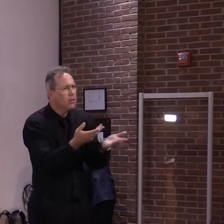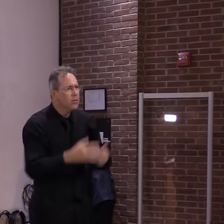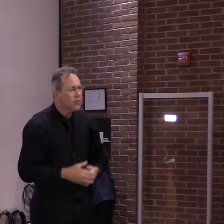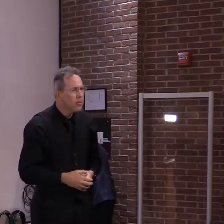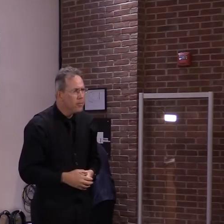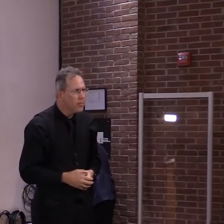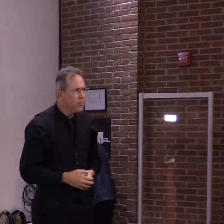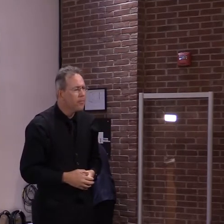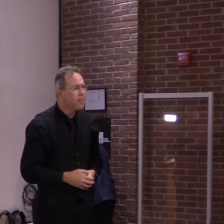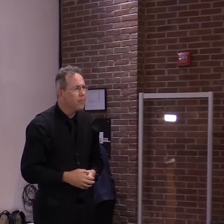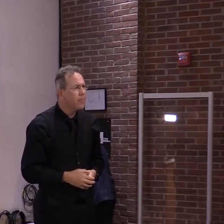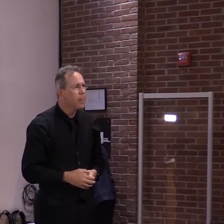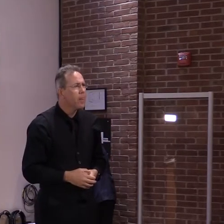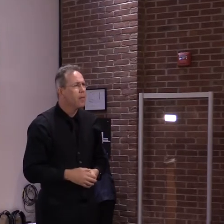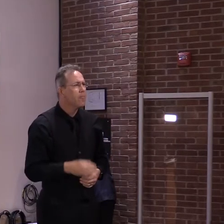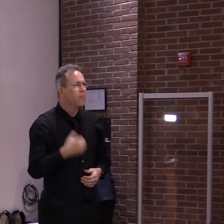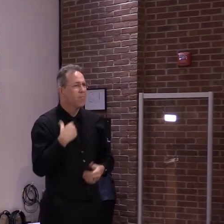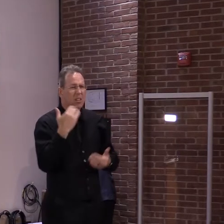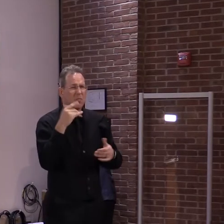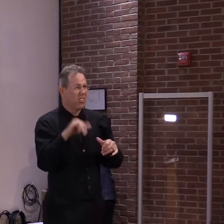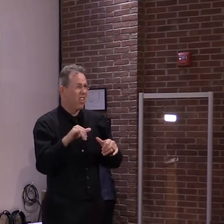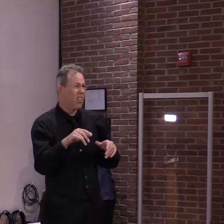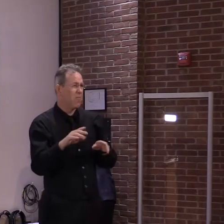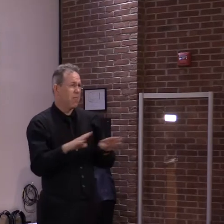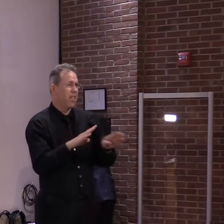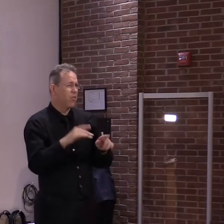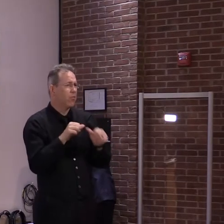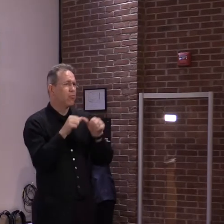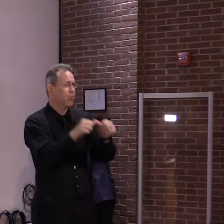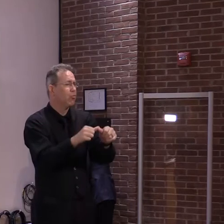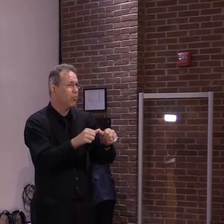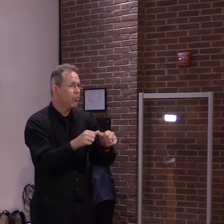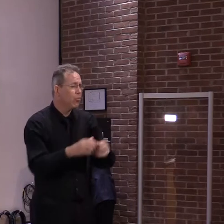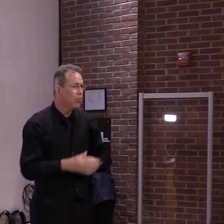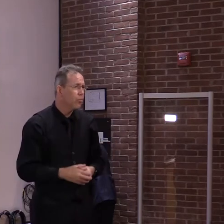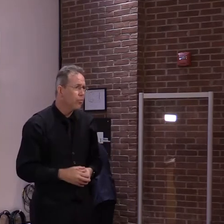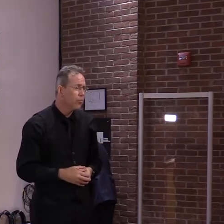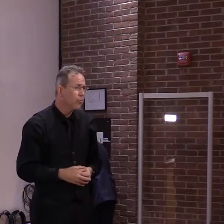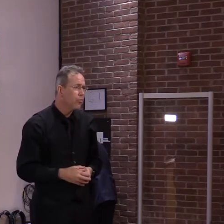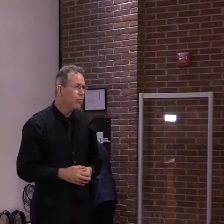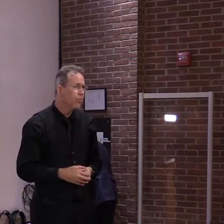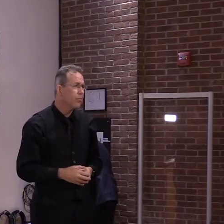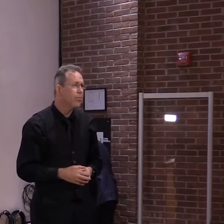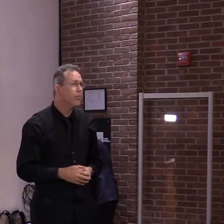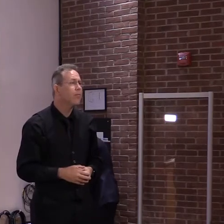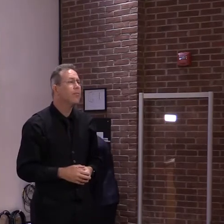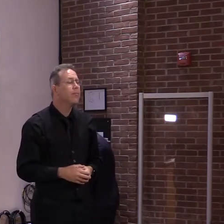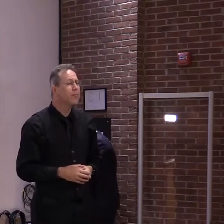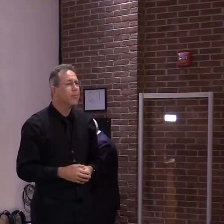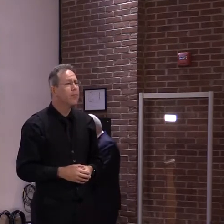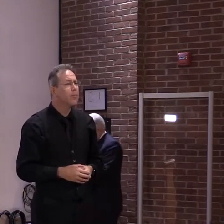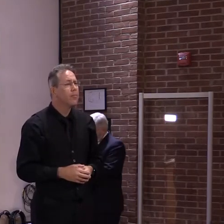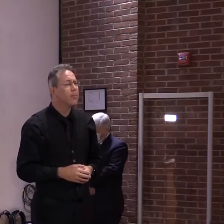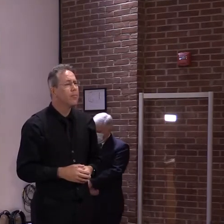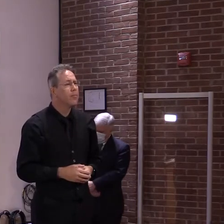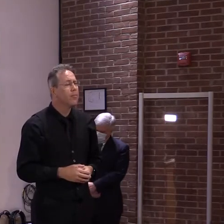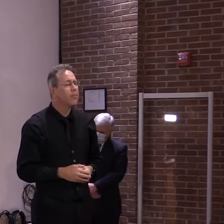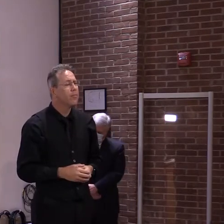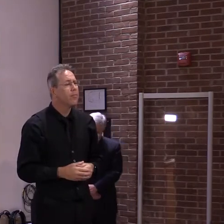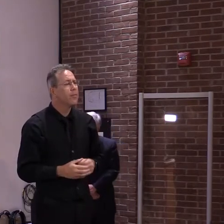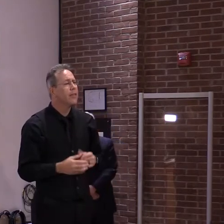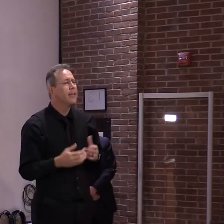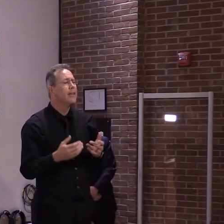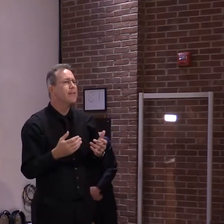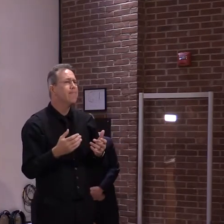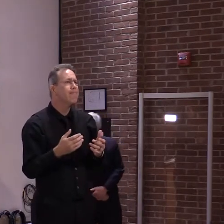I would expect that that will continue, but keep in mind there's now strategies that involve numbers of